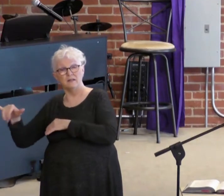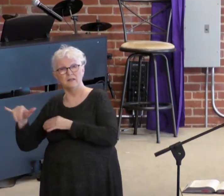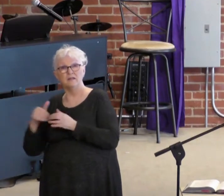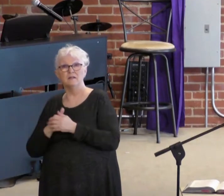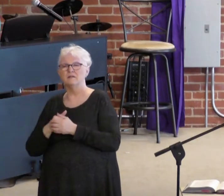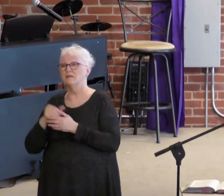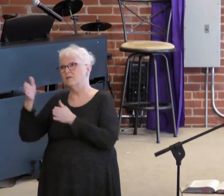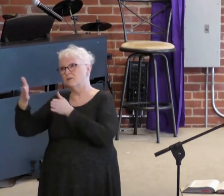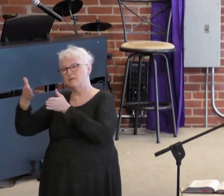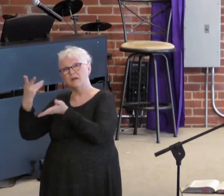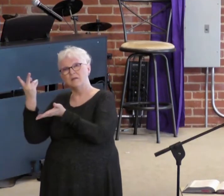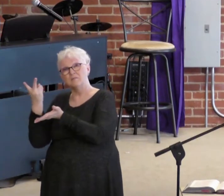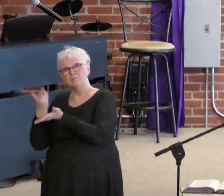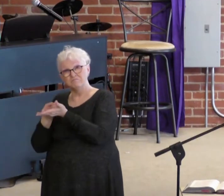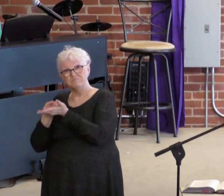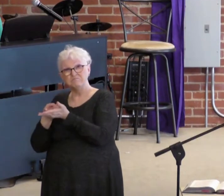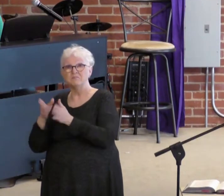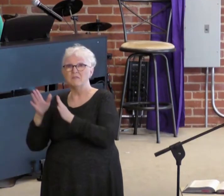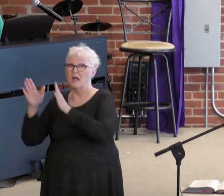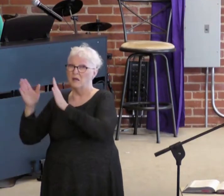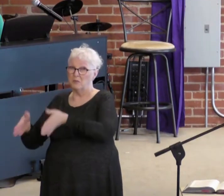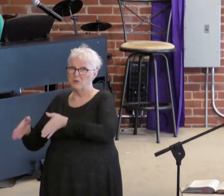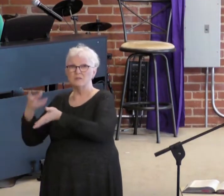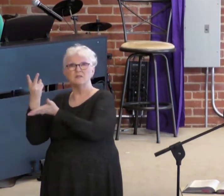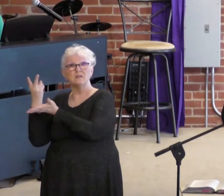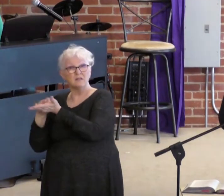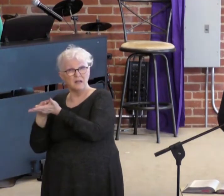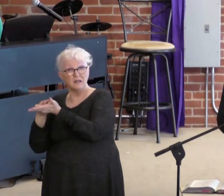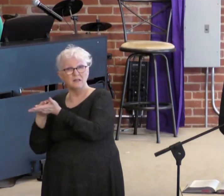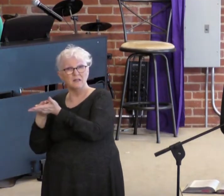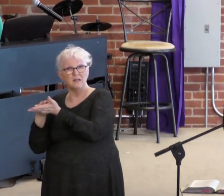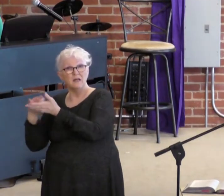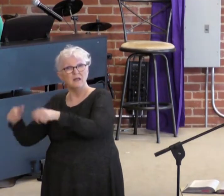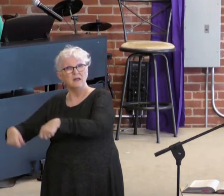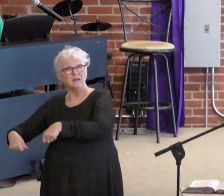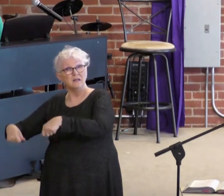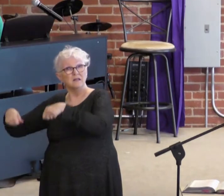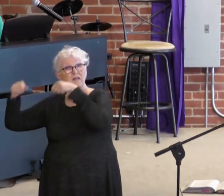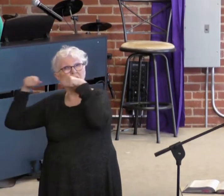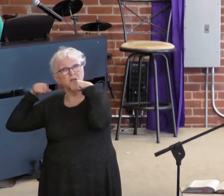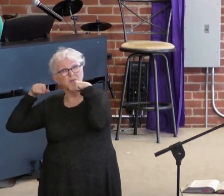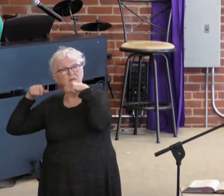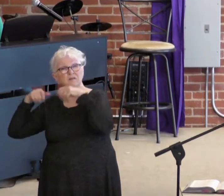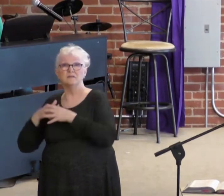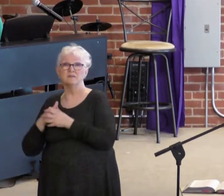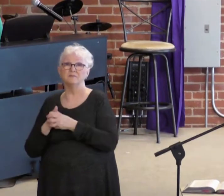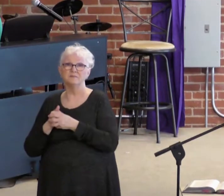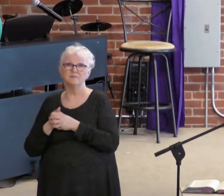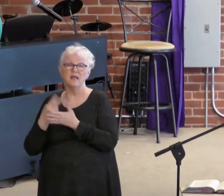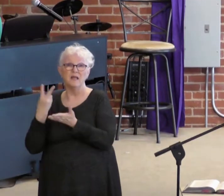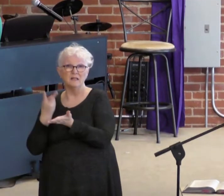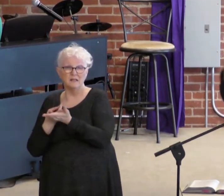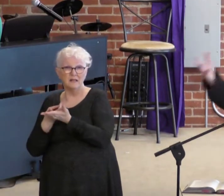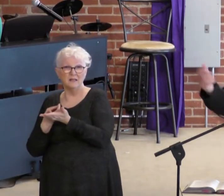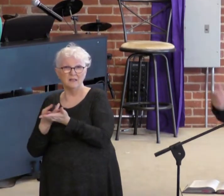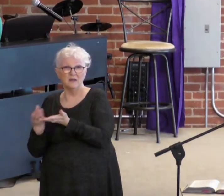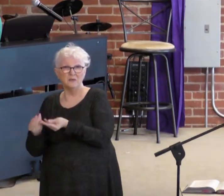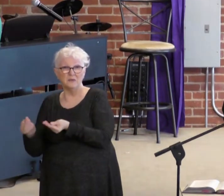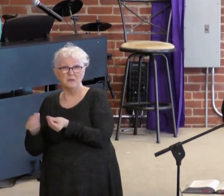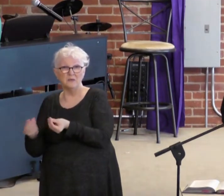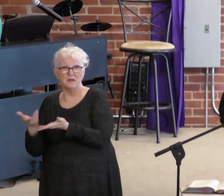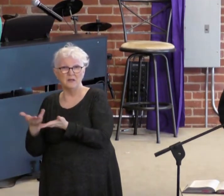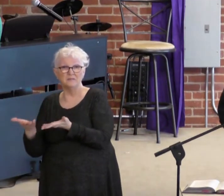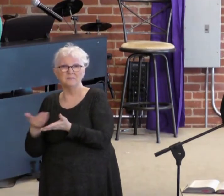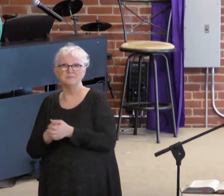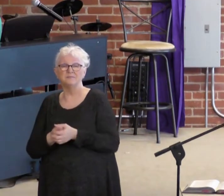a blanket and sleeping in the doorway, in the back doorway of our church. And it seems like as we make progress